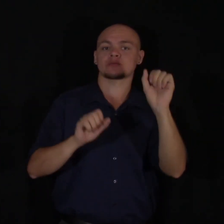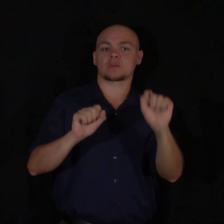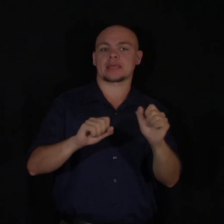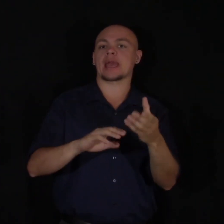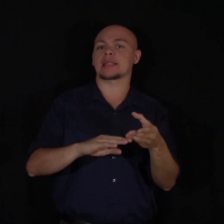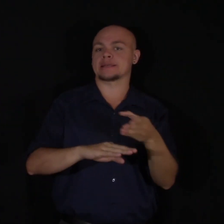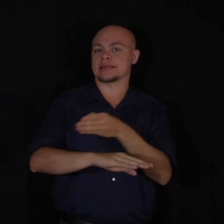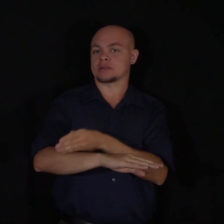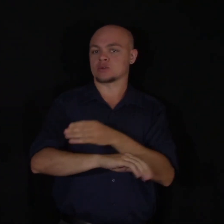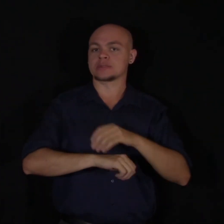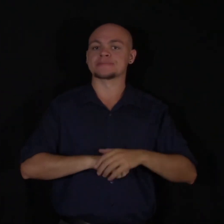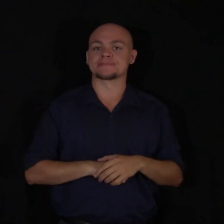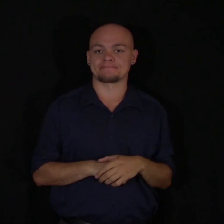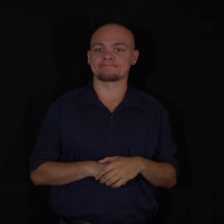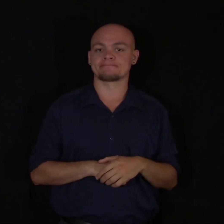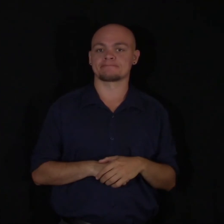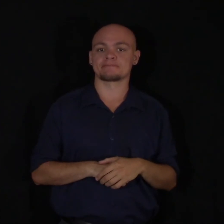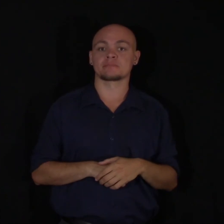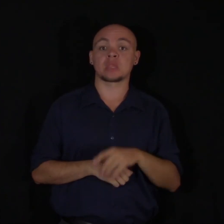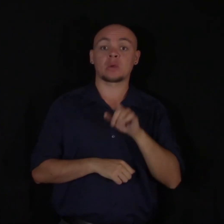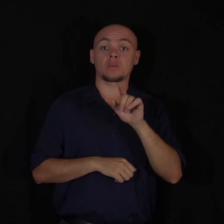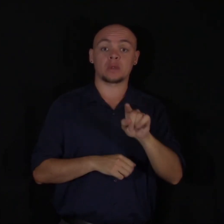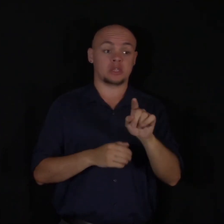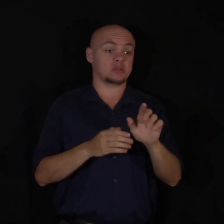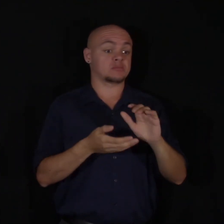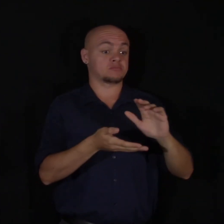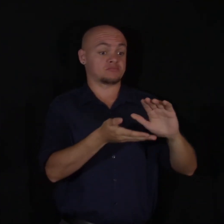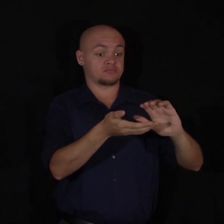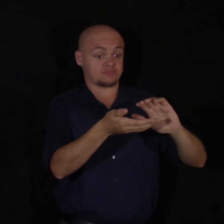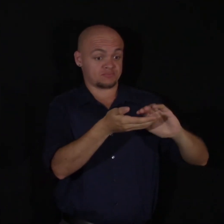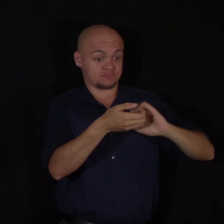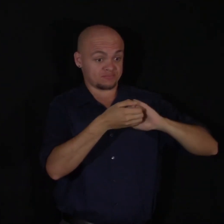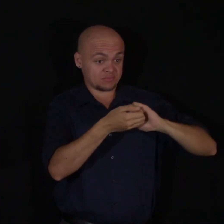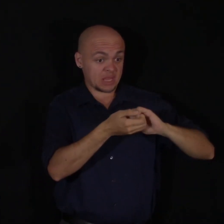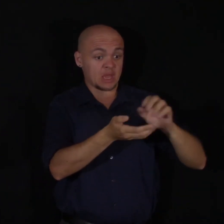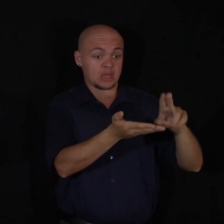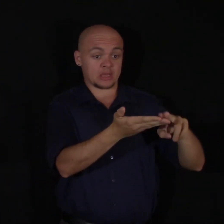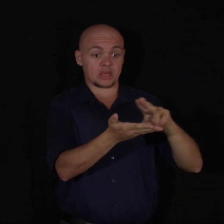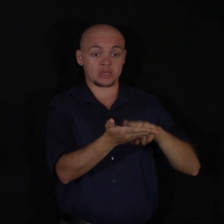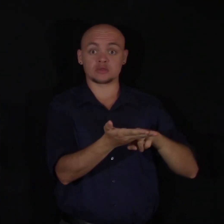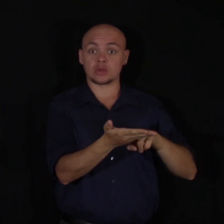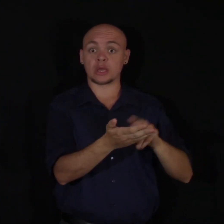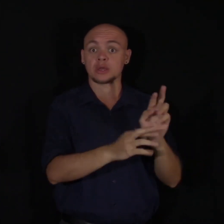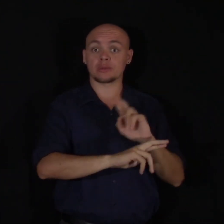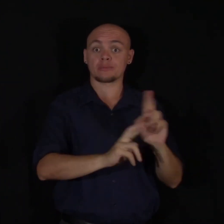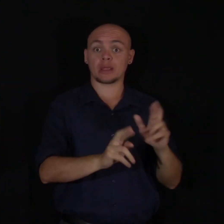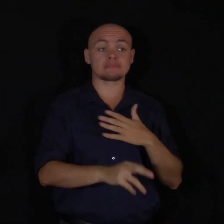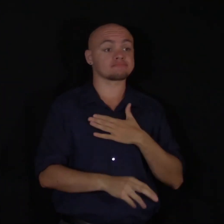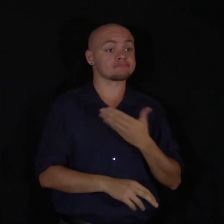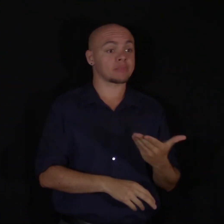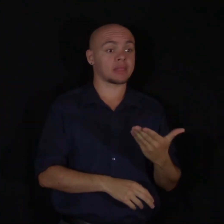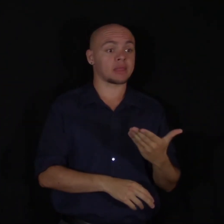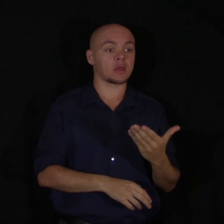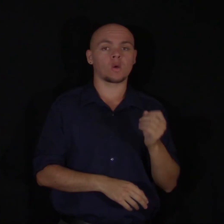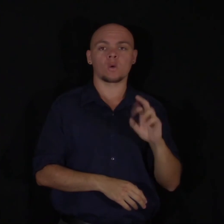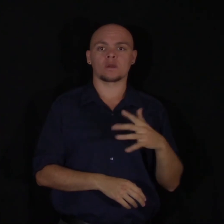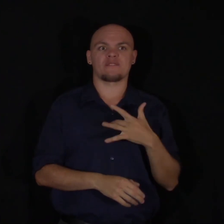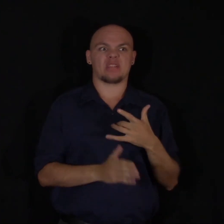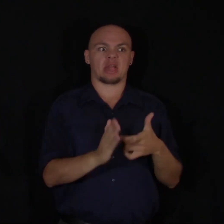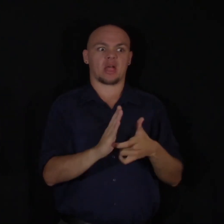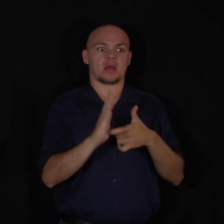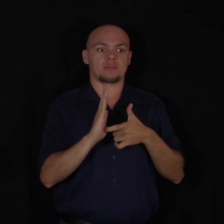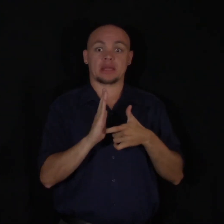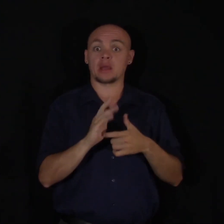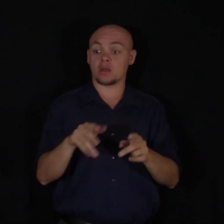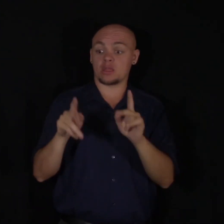Do you feel expansive when you go to sign that deal? Or do you feel contractive? Do you feel excited when you think about bringing